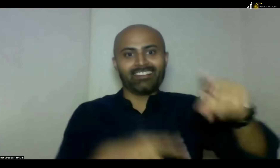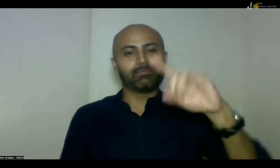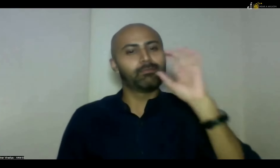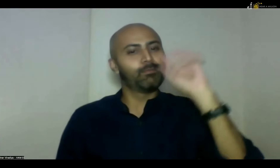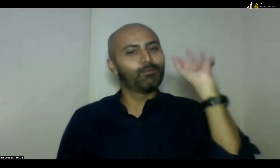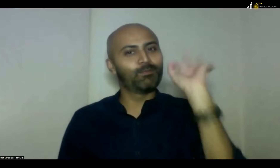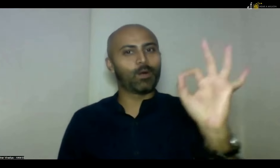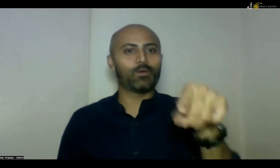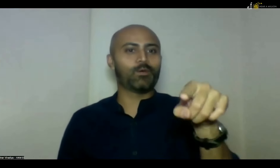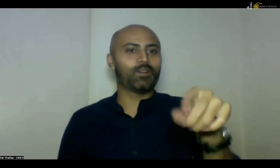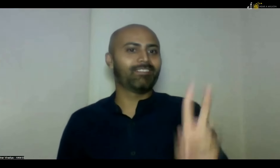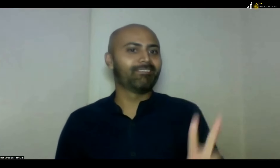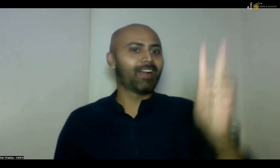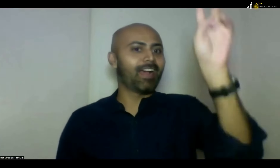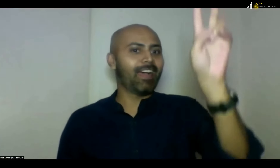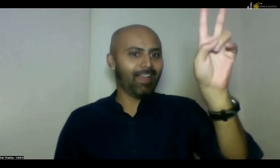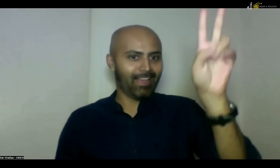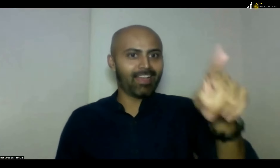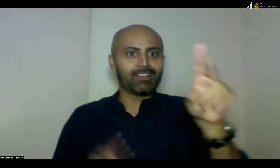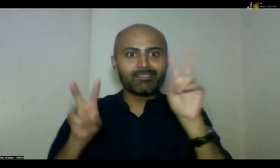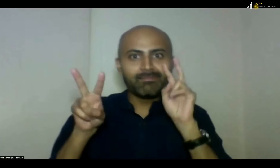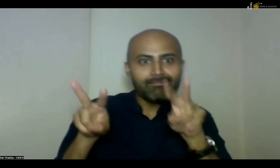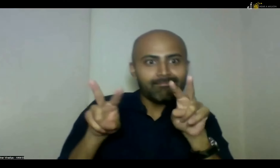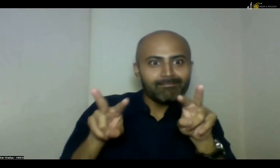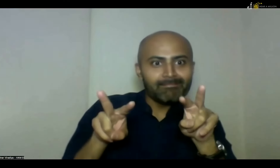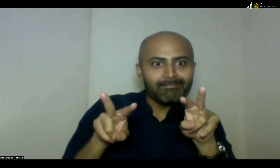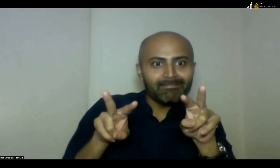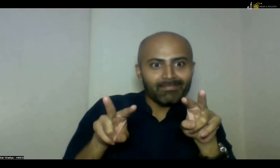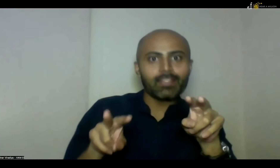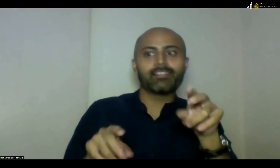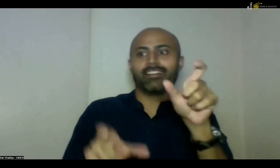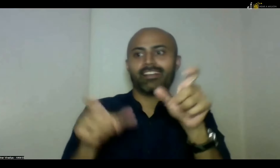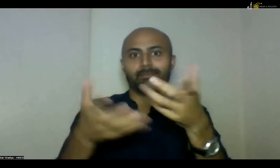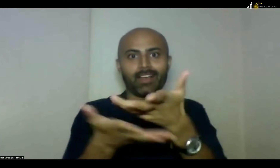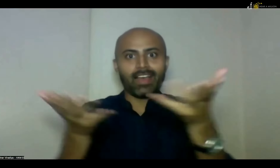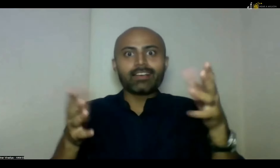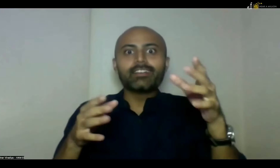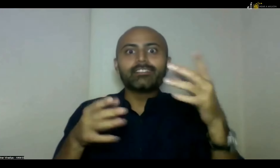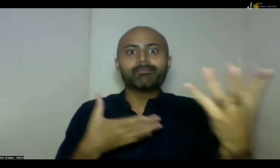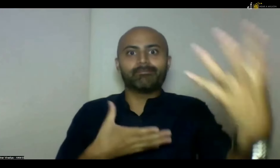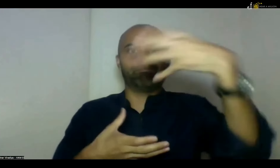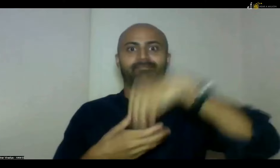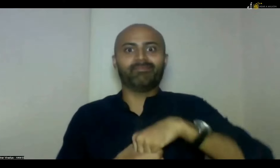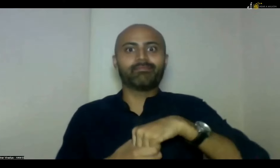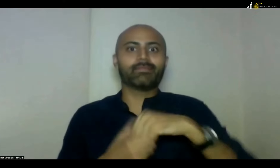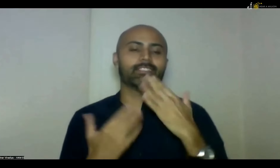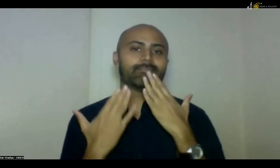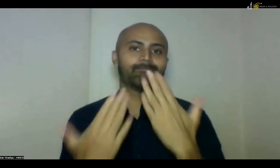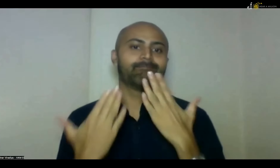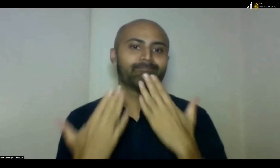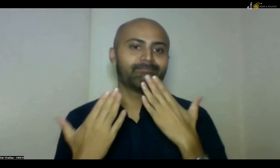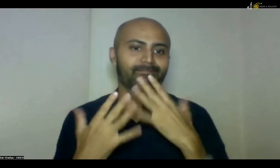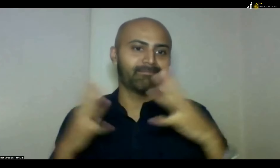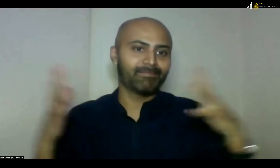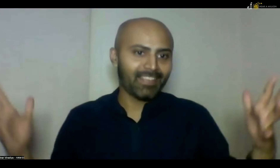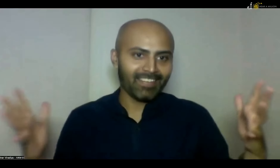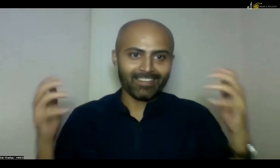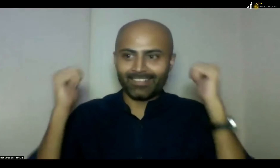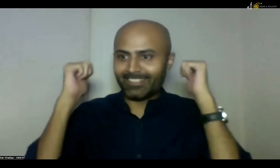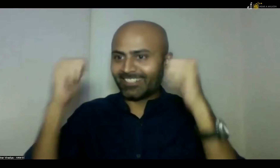That's all? No, we would like to thank you as well. You actually make our sessions